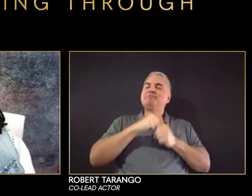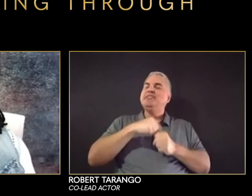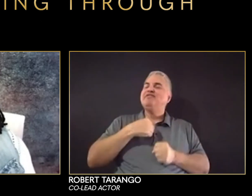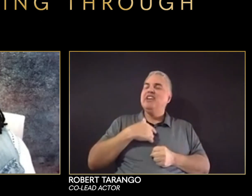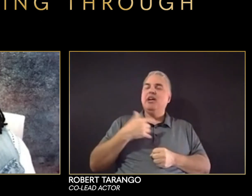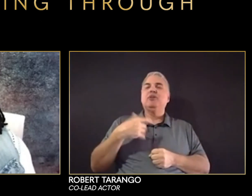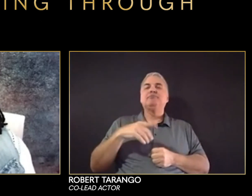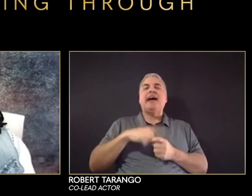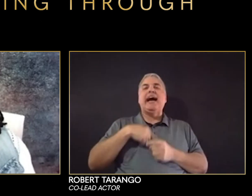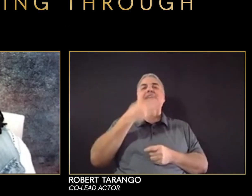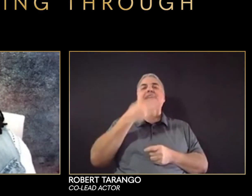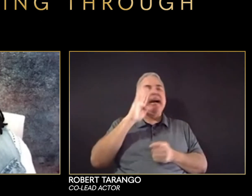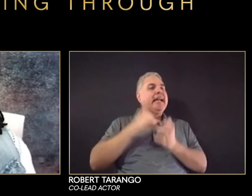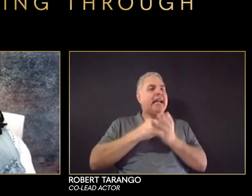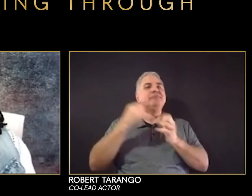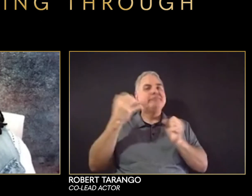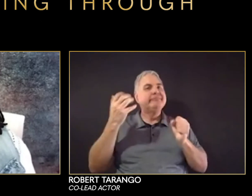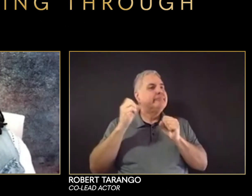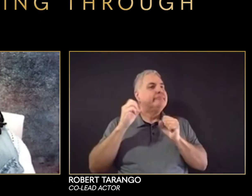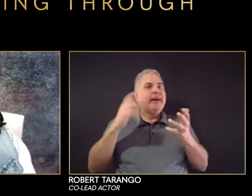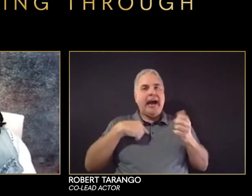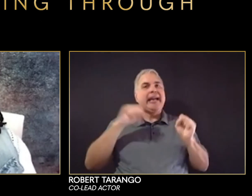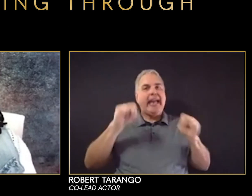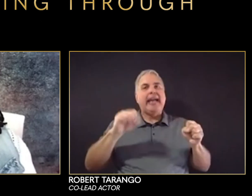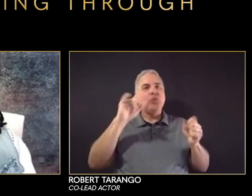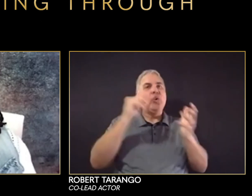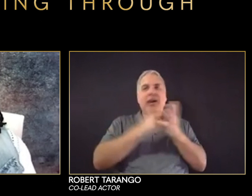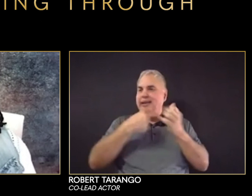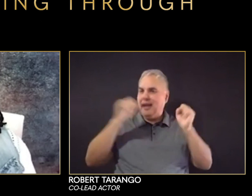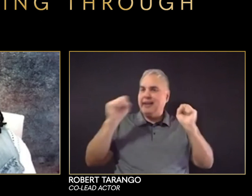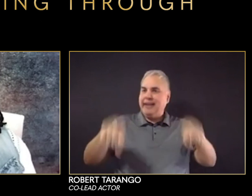it. I finally did it. I'm so proud of myself.